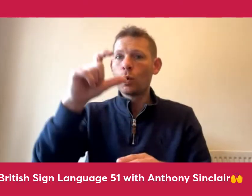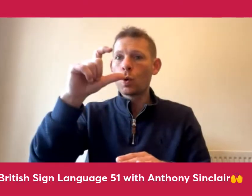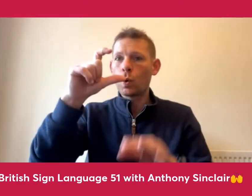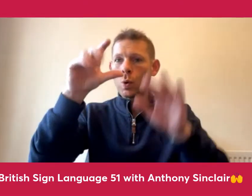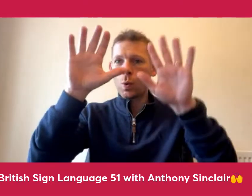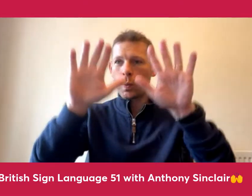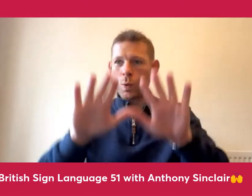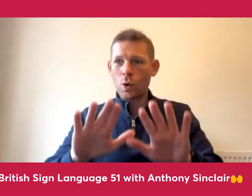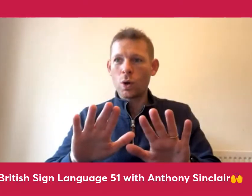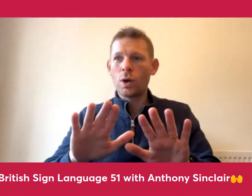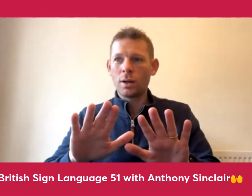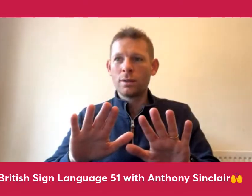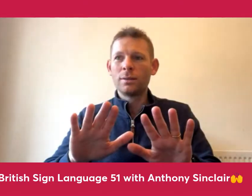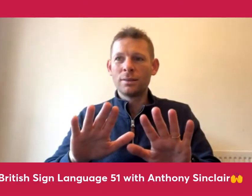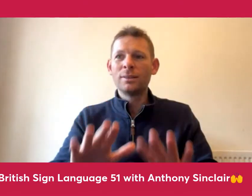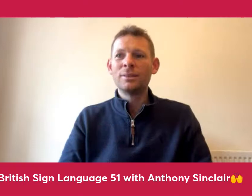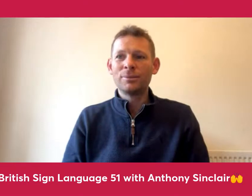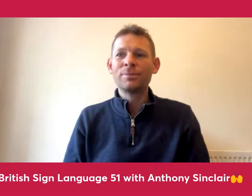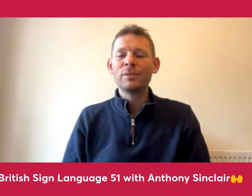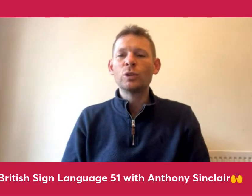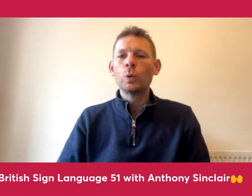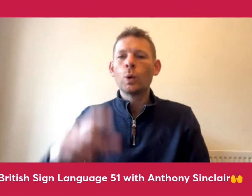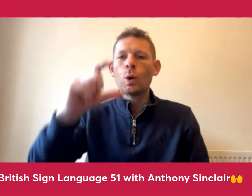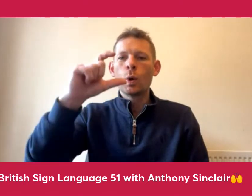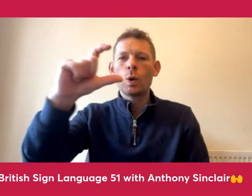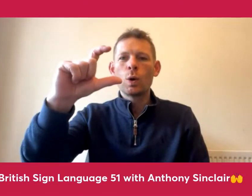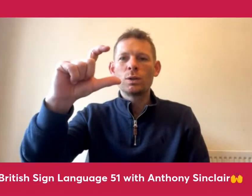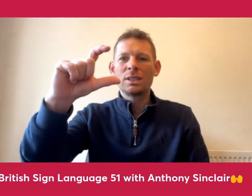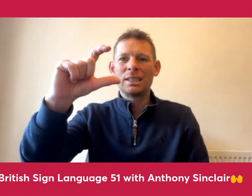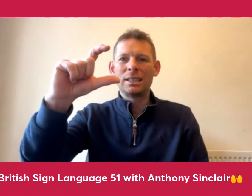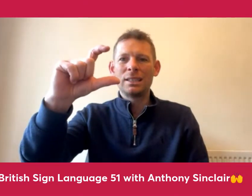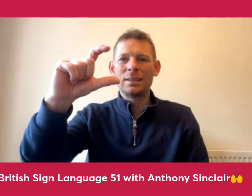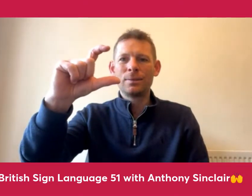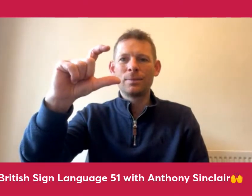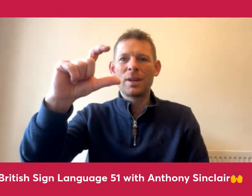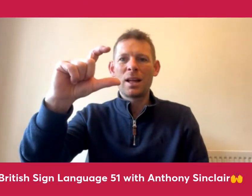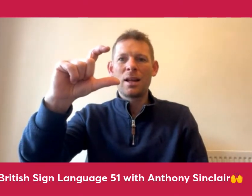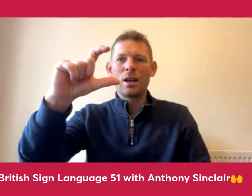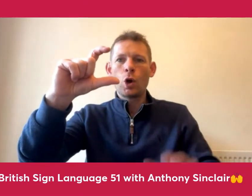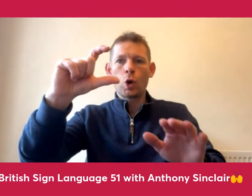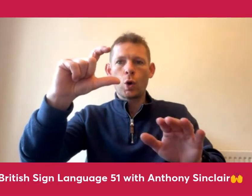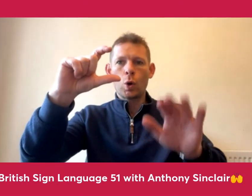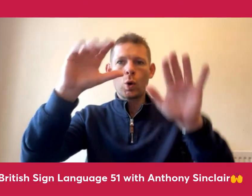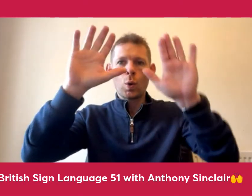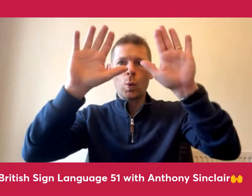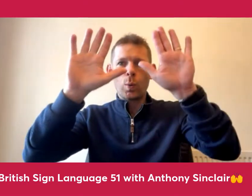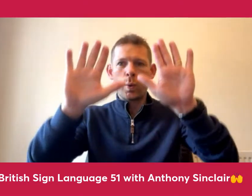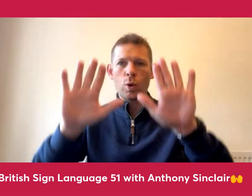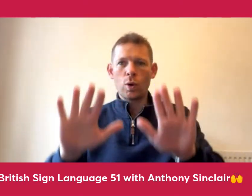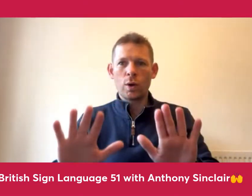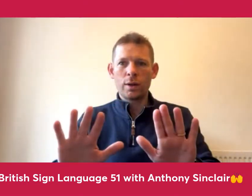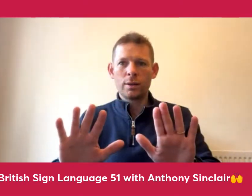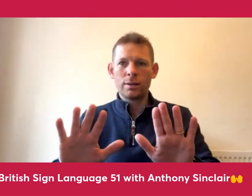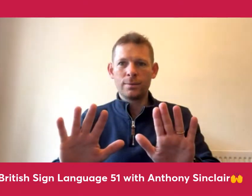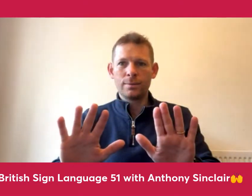So Katie is saying that she's from Cornwall. So that's how we sign Cornwall. It's the sea and then the